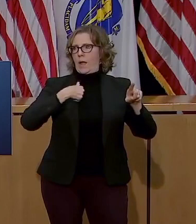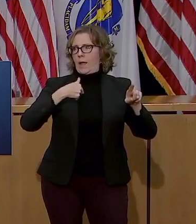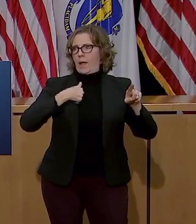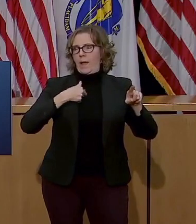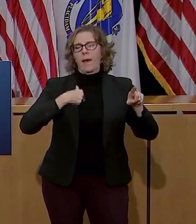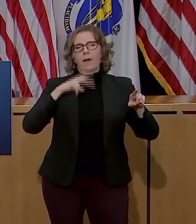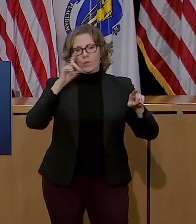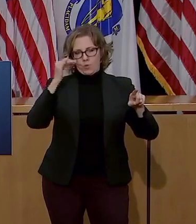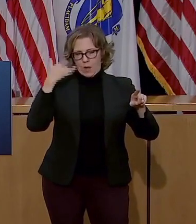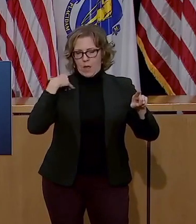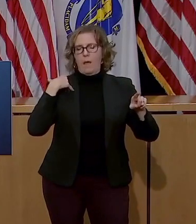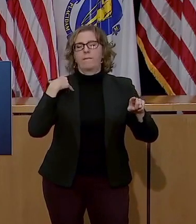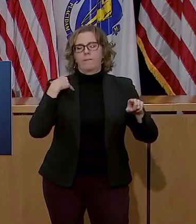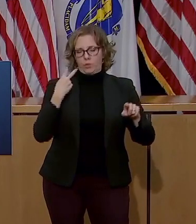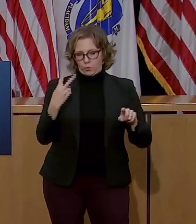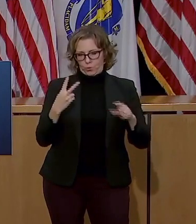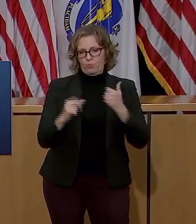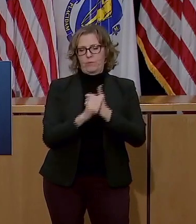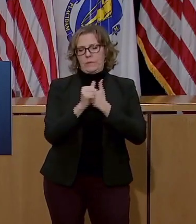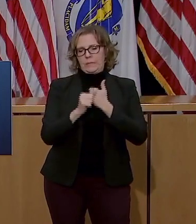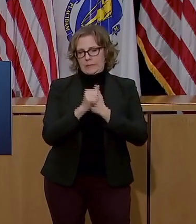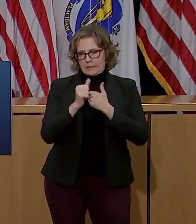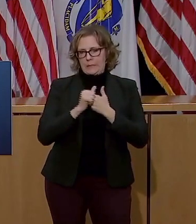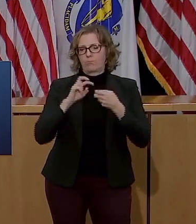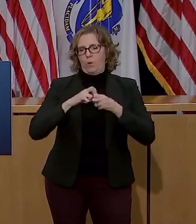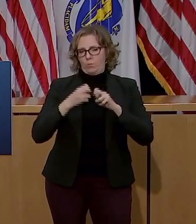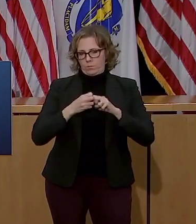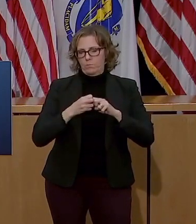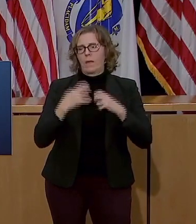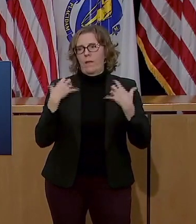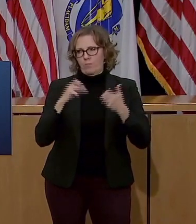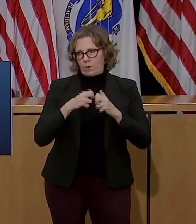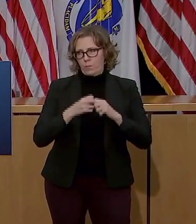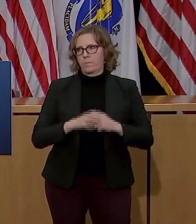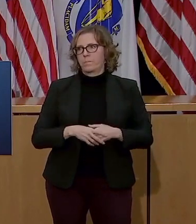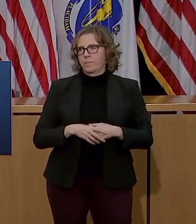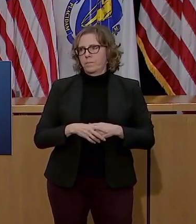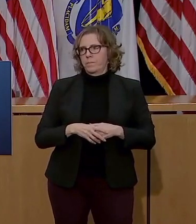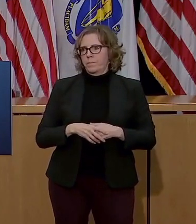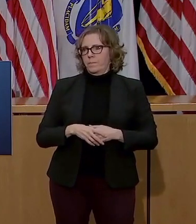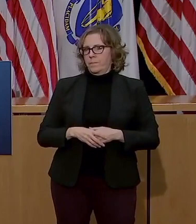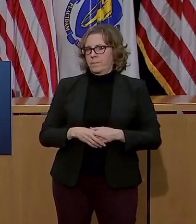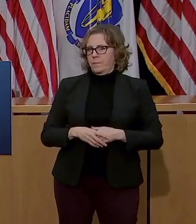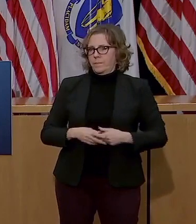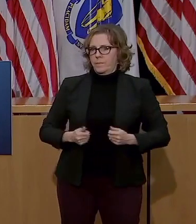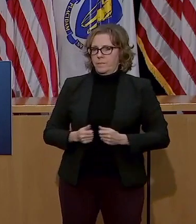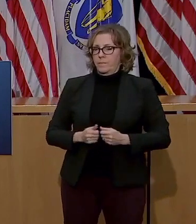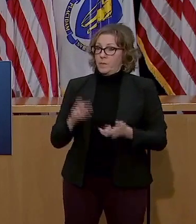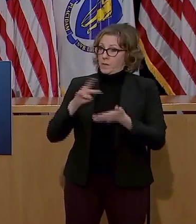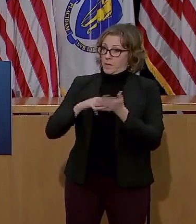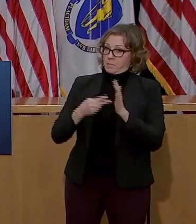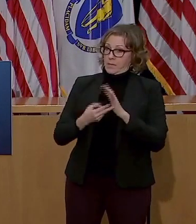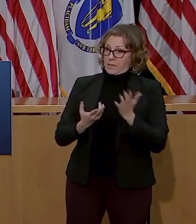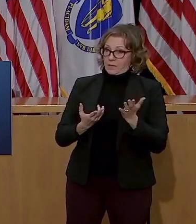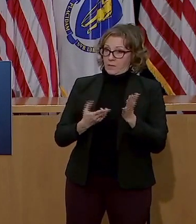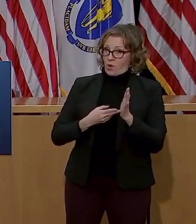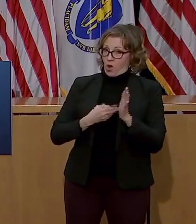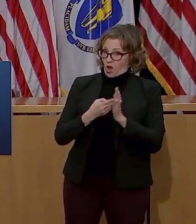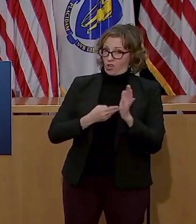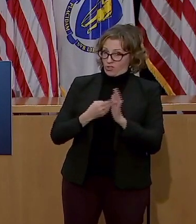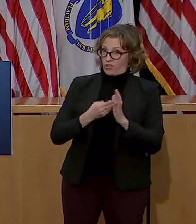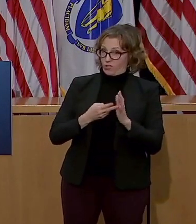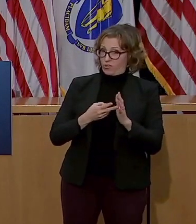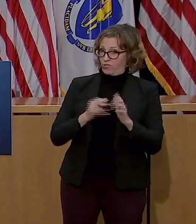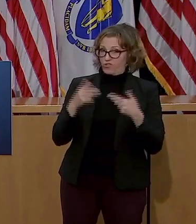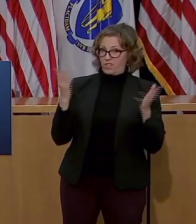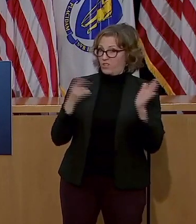it fair to call that an honor system then, to determine if they fall in or are eligible to receive it? Just like it's an honor system now if you're a home